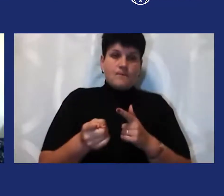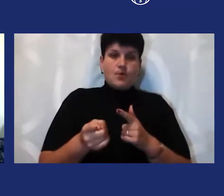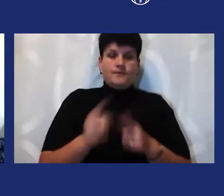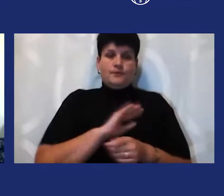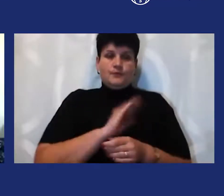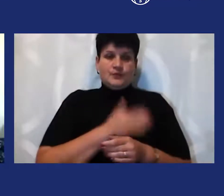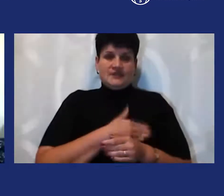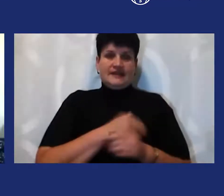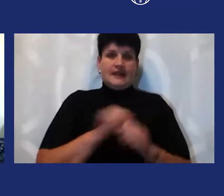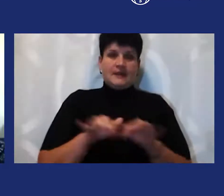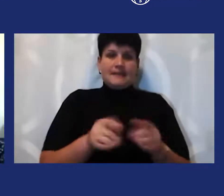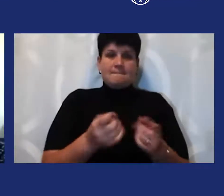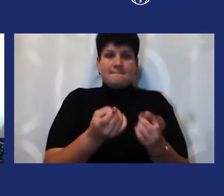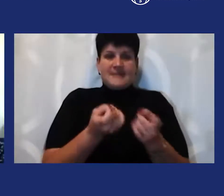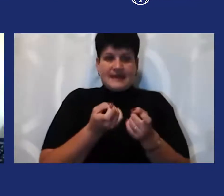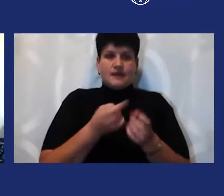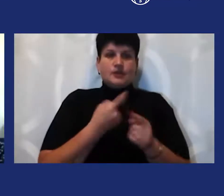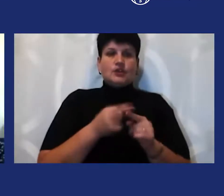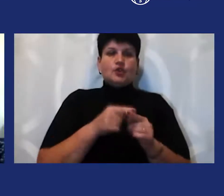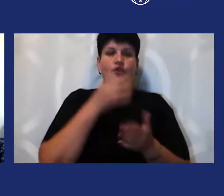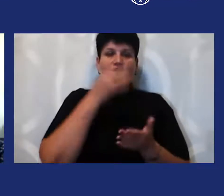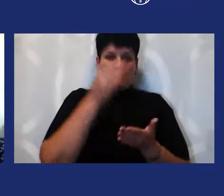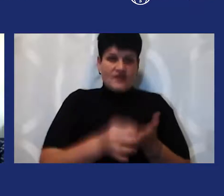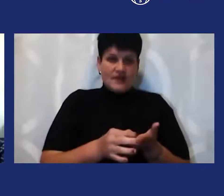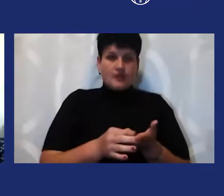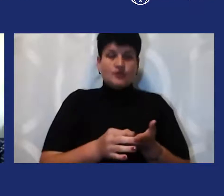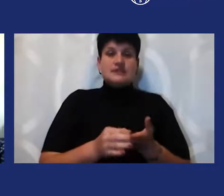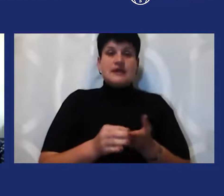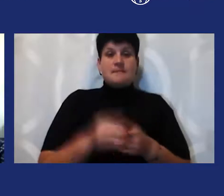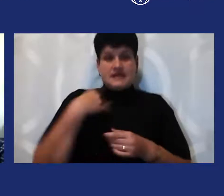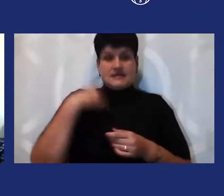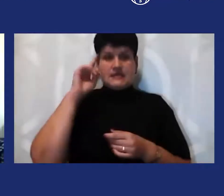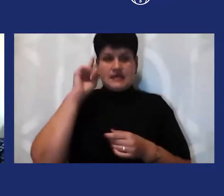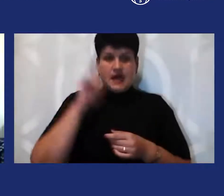by another way of tackling it is